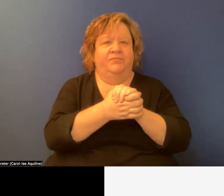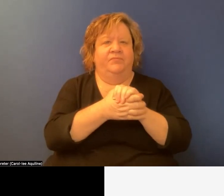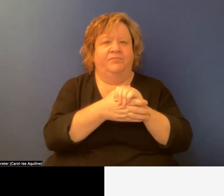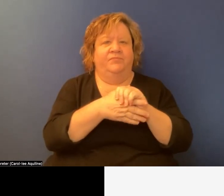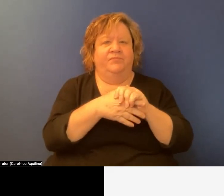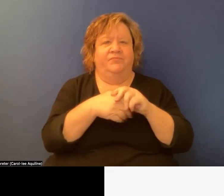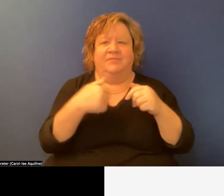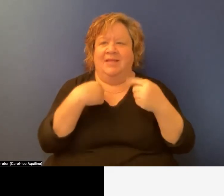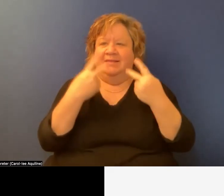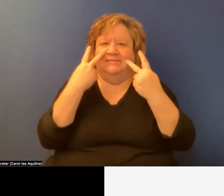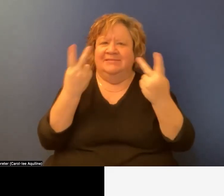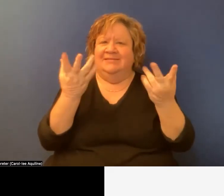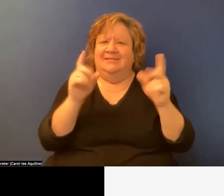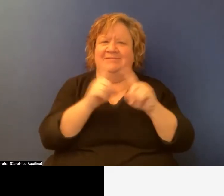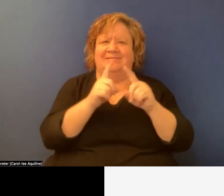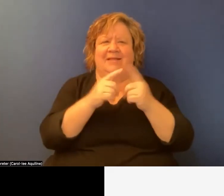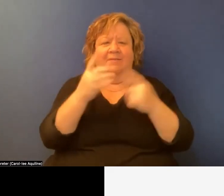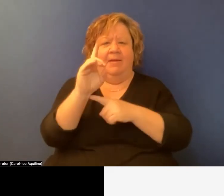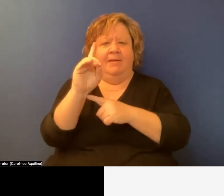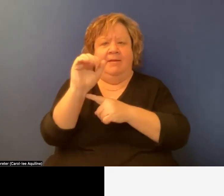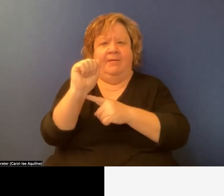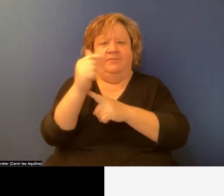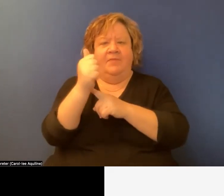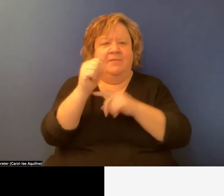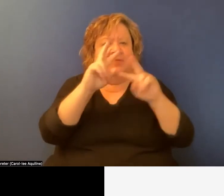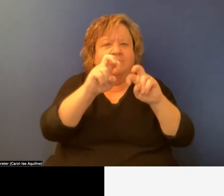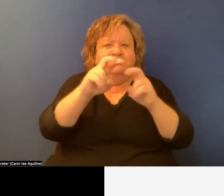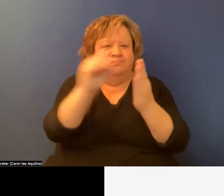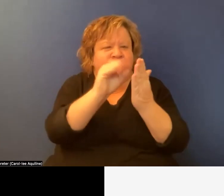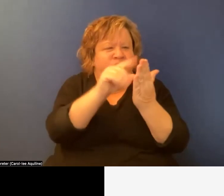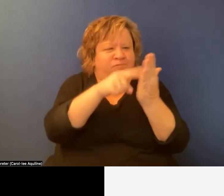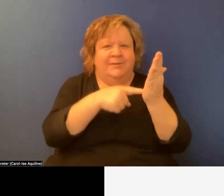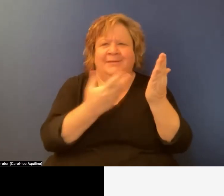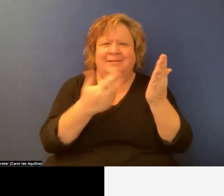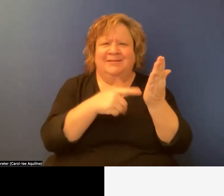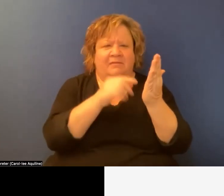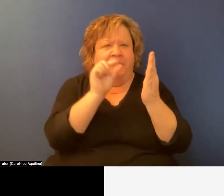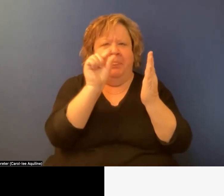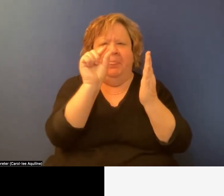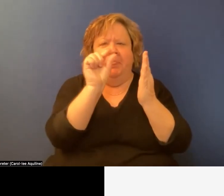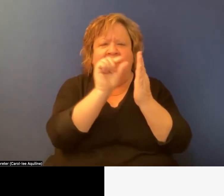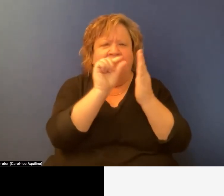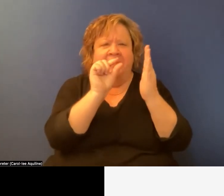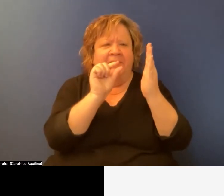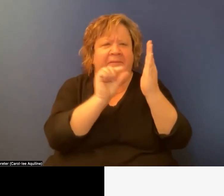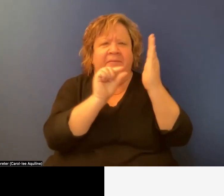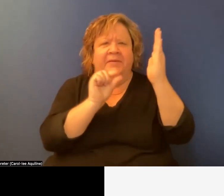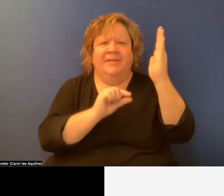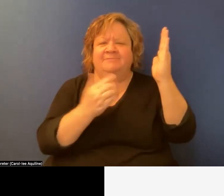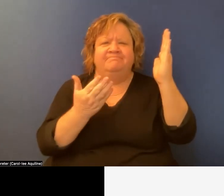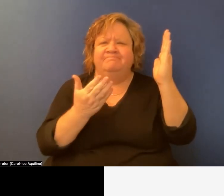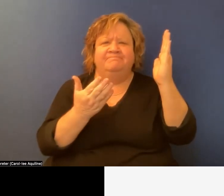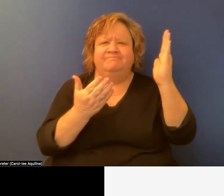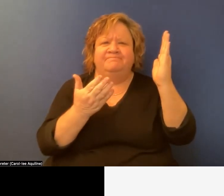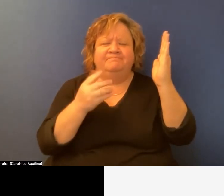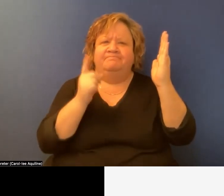And I think there we need to work together, join our hands and work together. This was similar in the post-Beijing world when we're looking